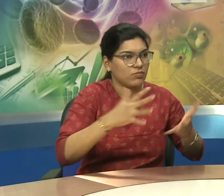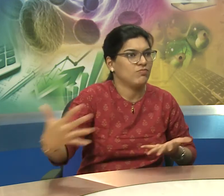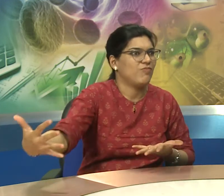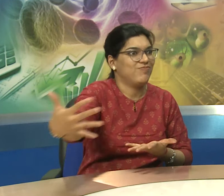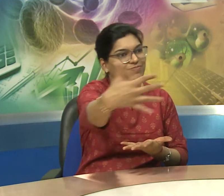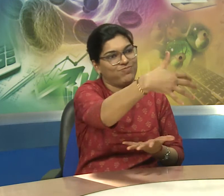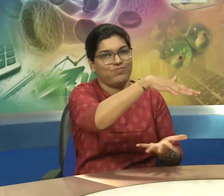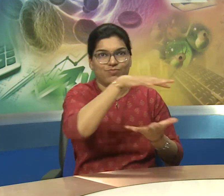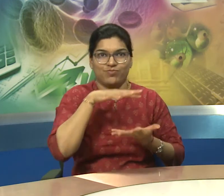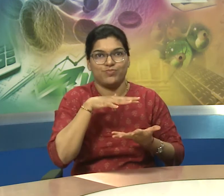wholesaler